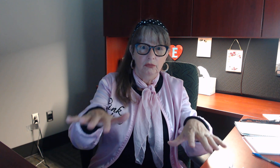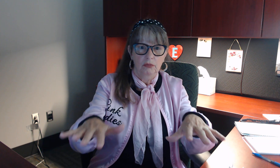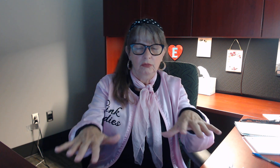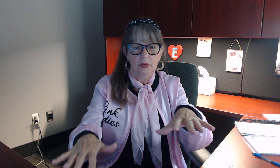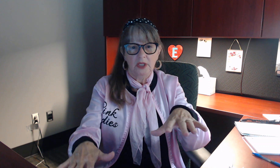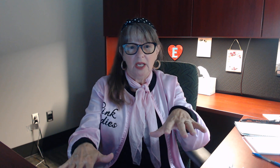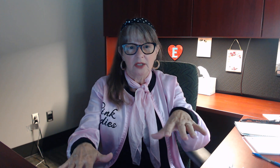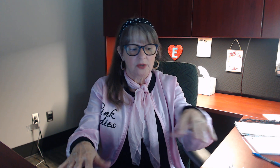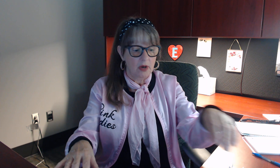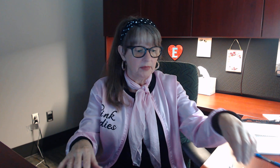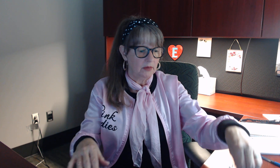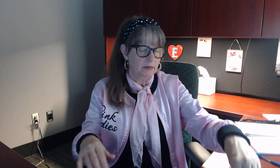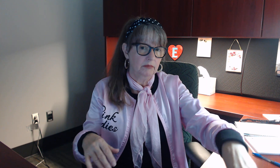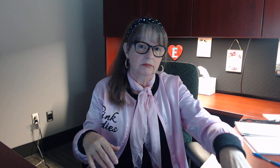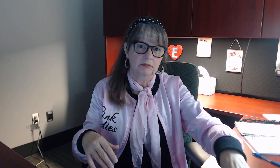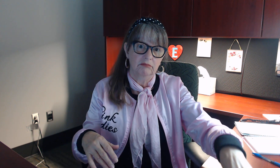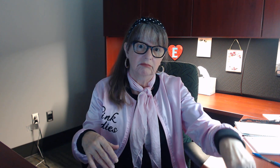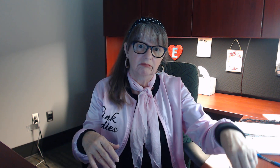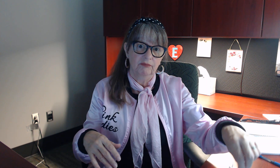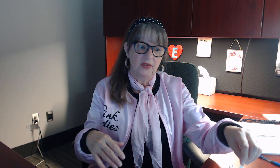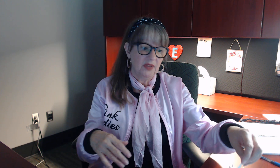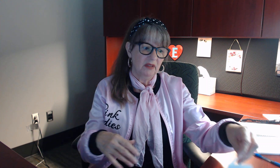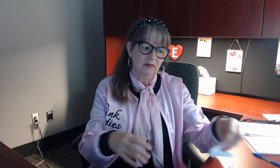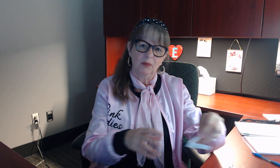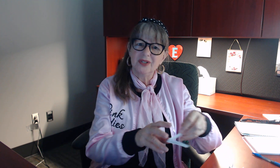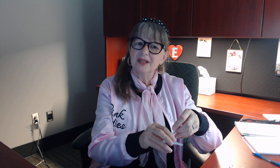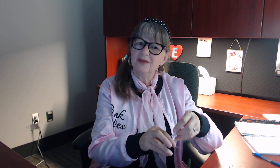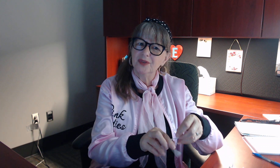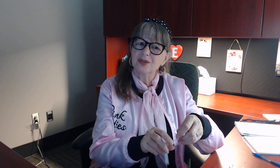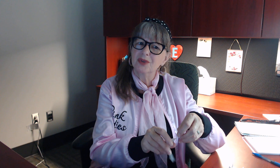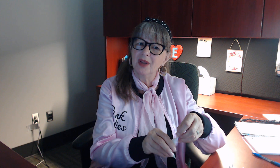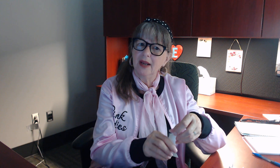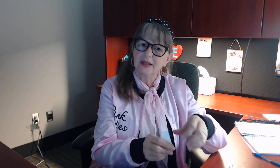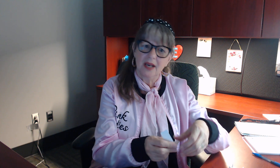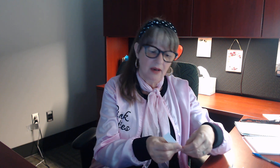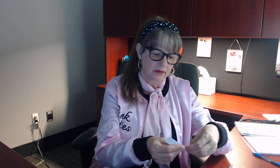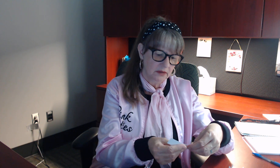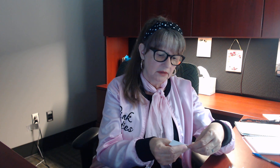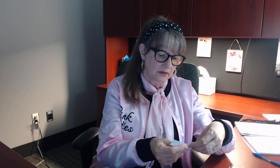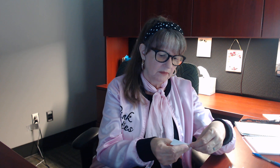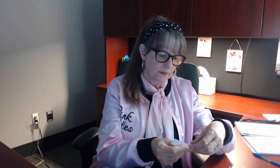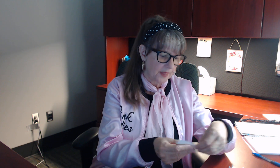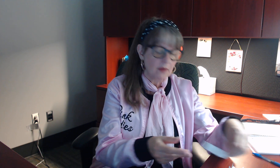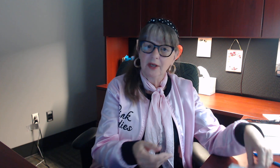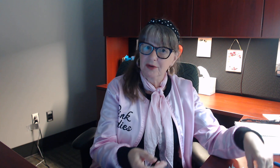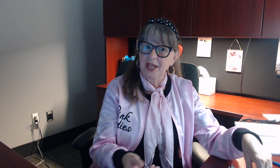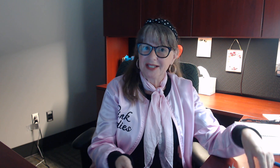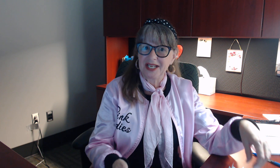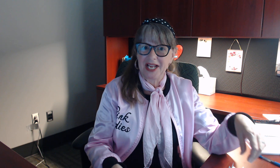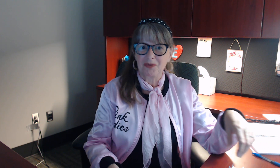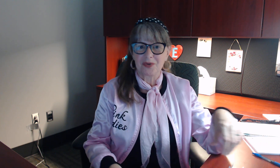It's kind of like a zombie. I think, what's the difference when you act it out? Oh, that's the next one was a